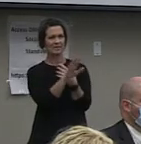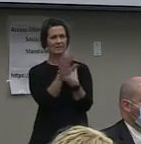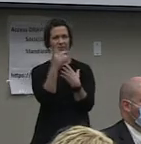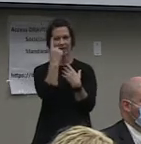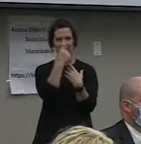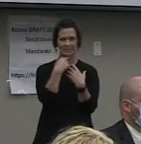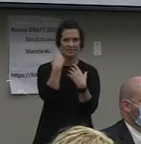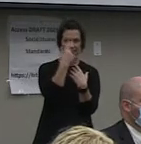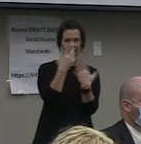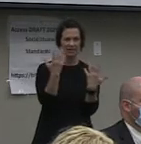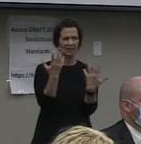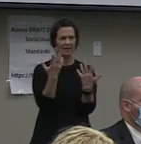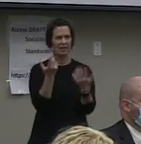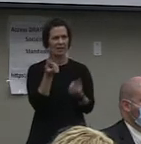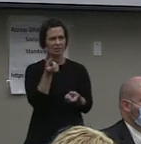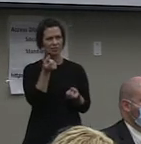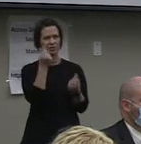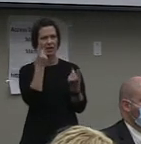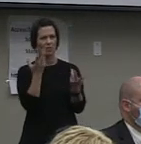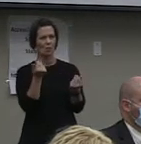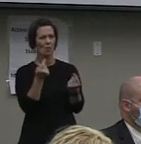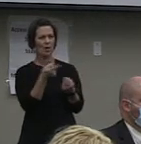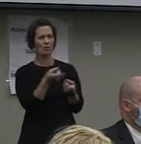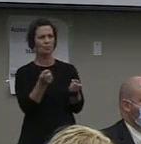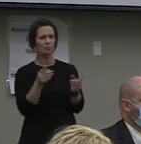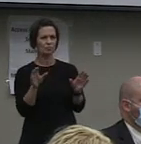understand what y'all are going through.